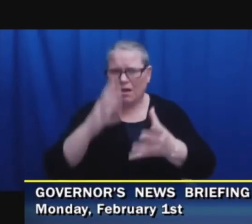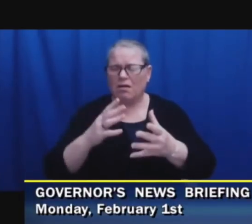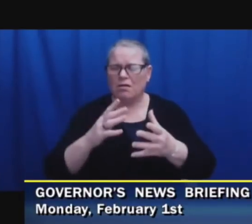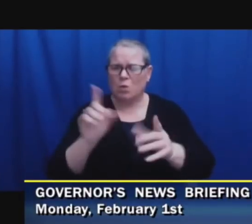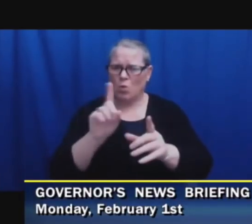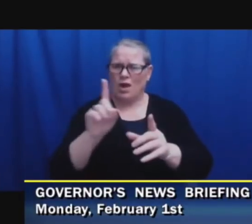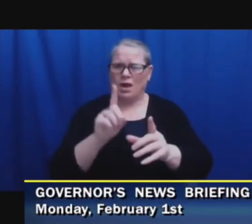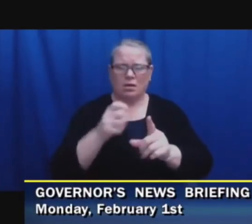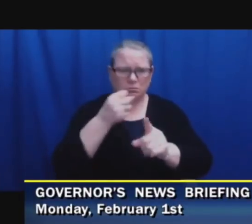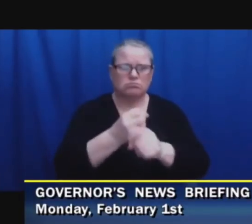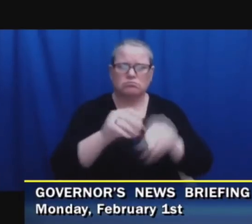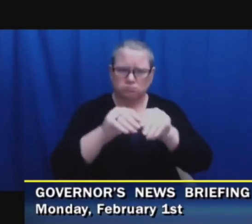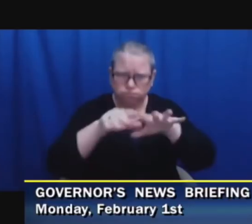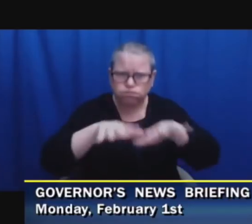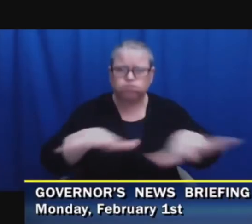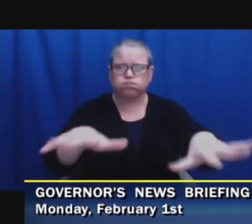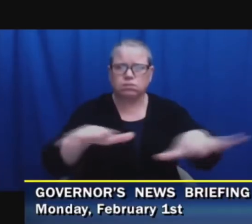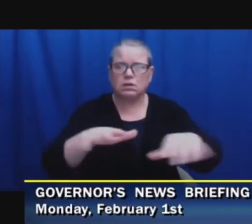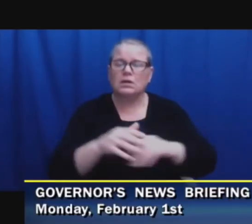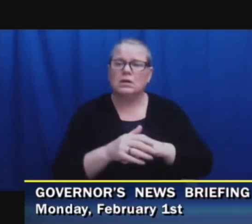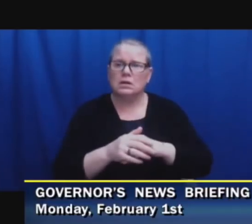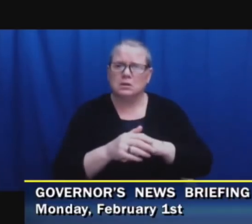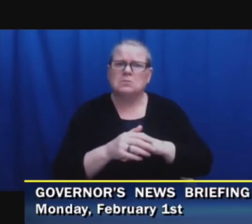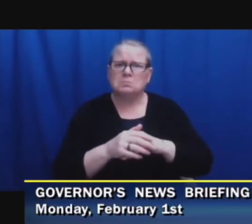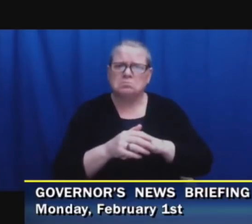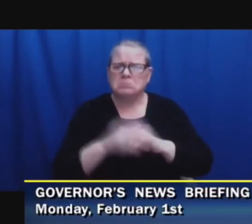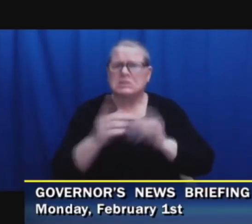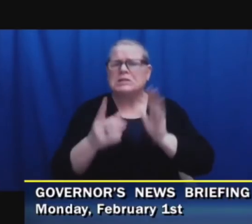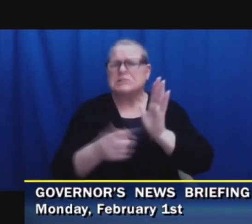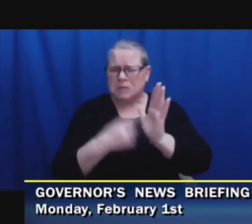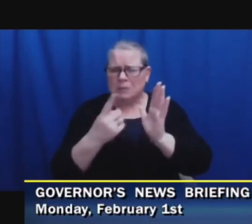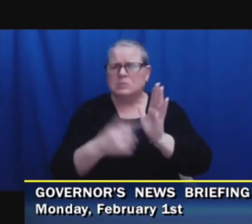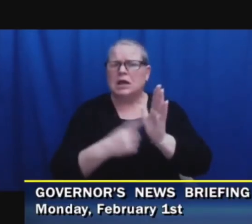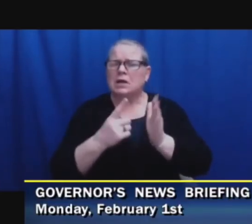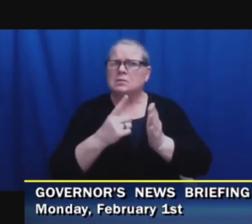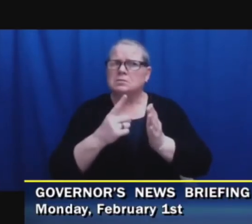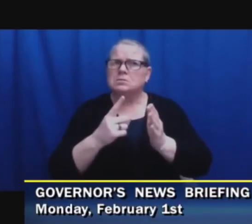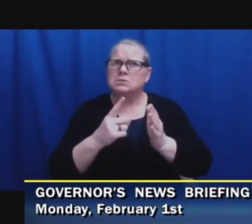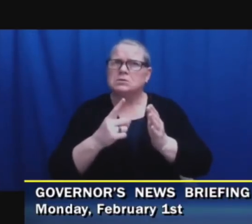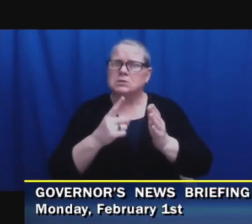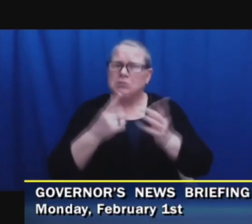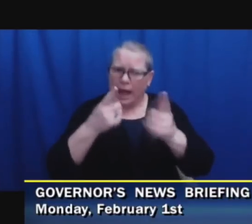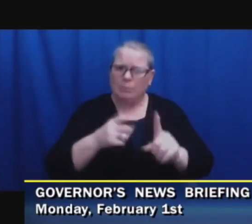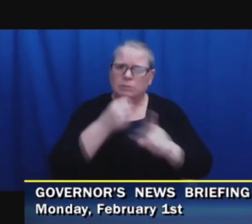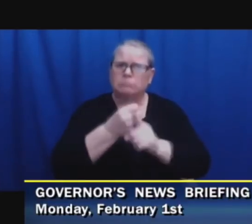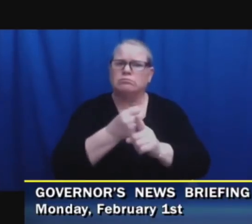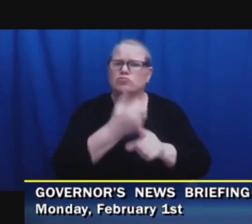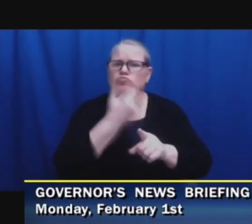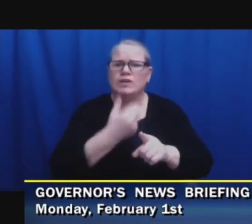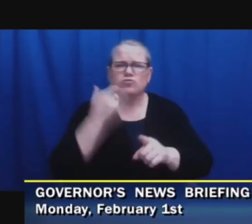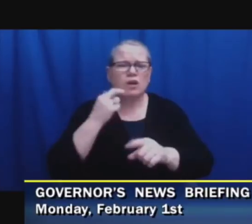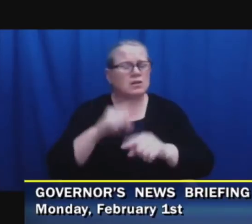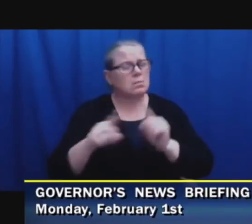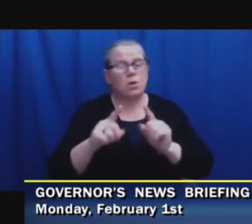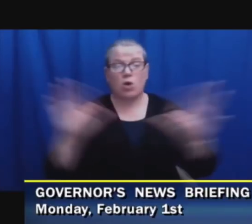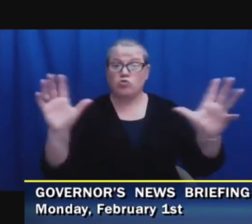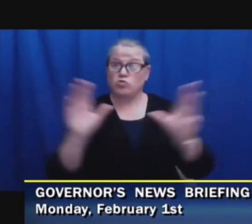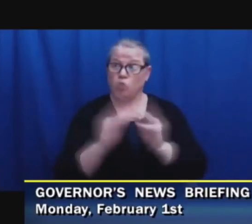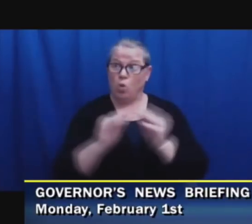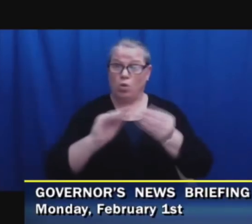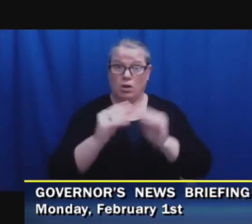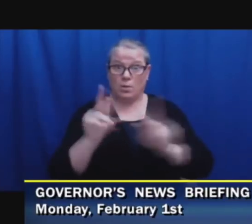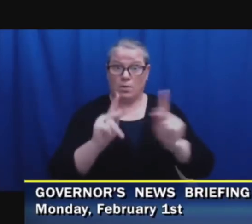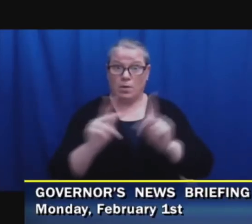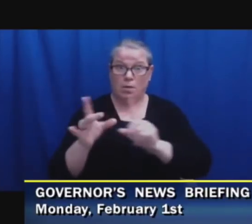and that has at times showed some clusters in and around restaurants, but in the grand scheme of things, relative to the total number of cases in the state,